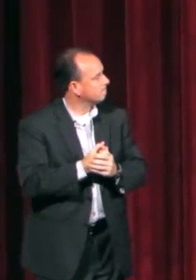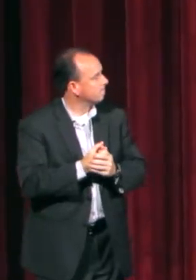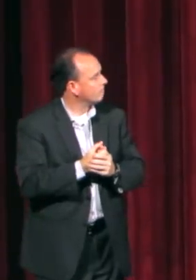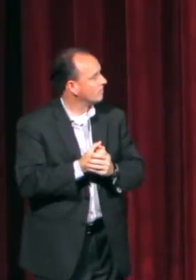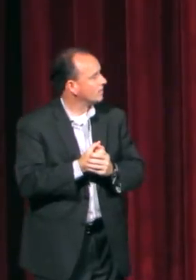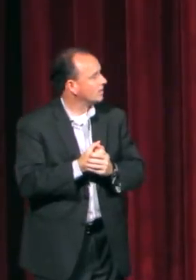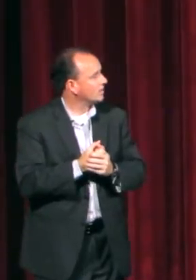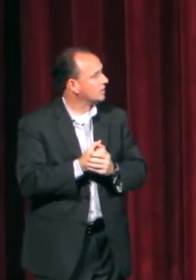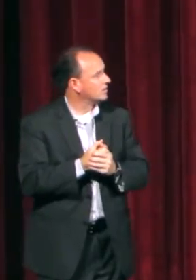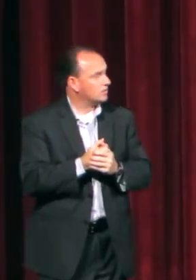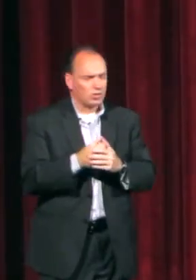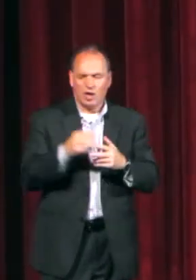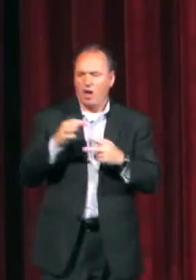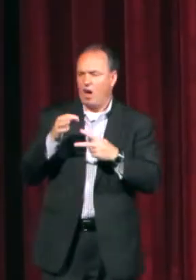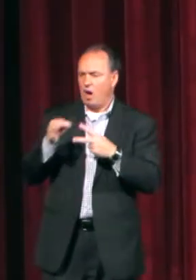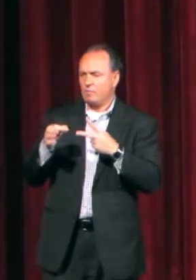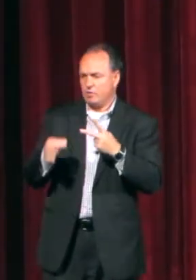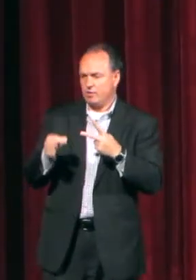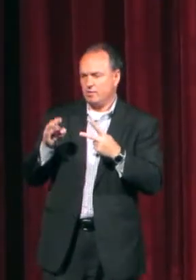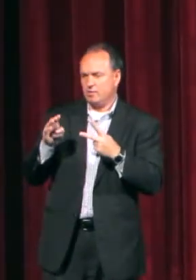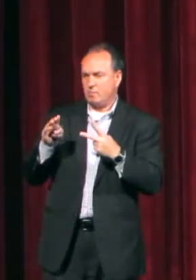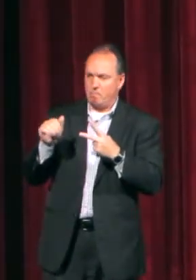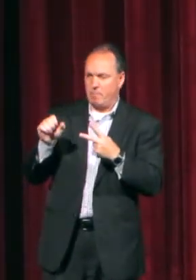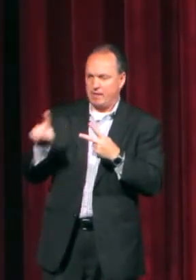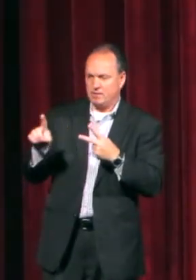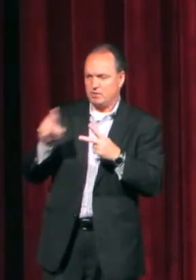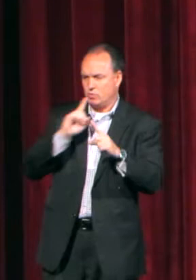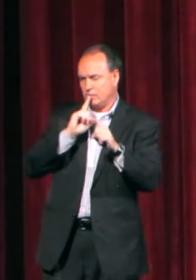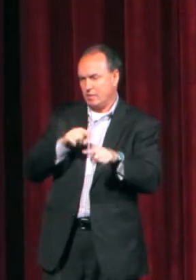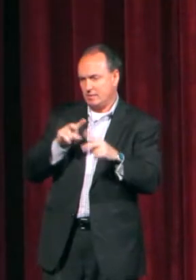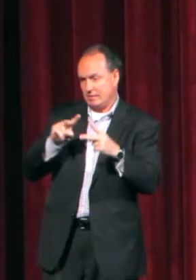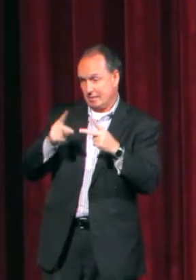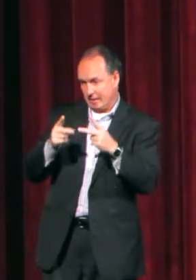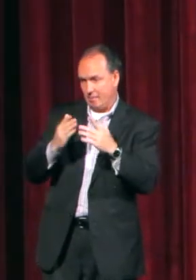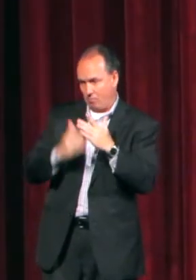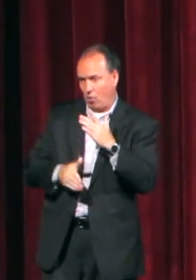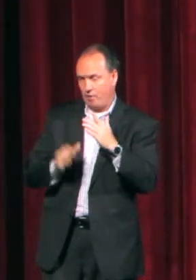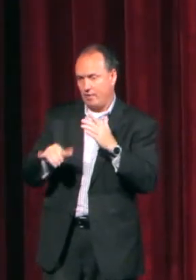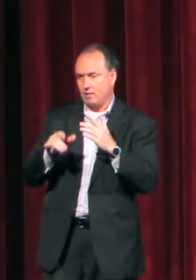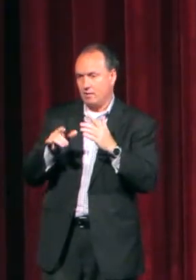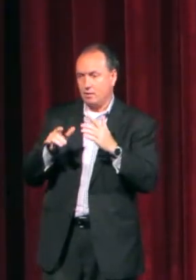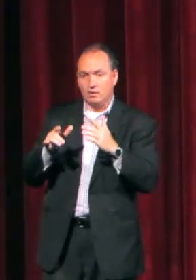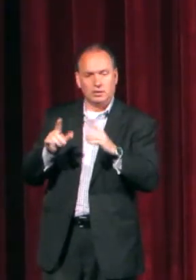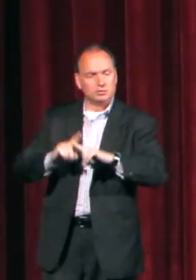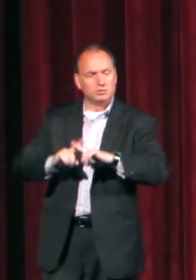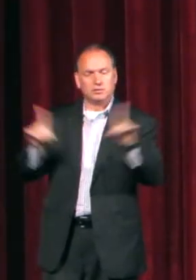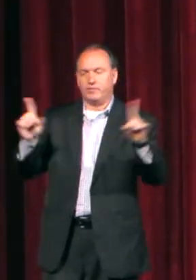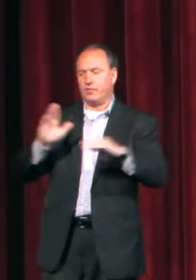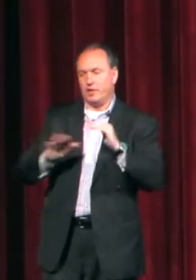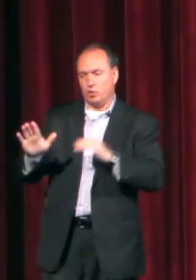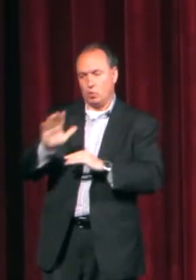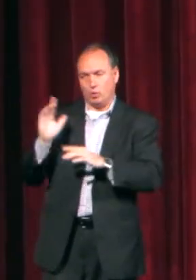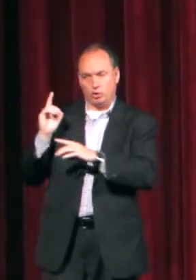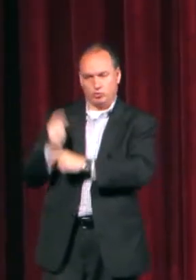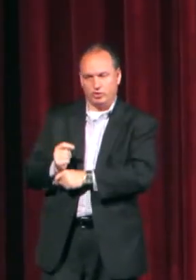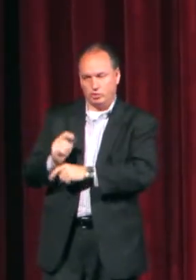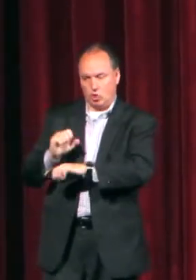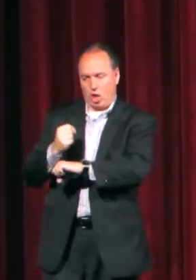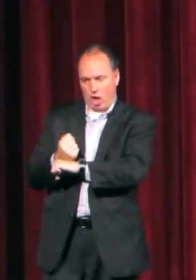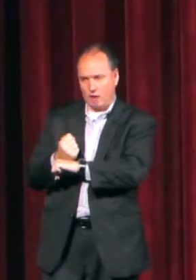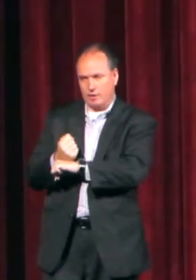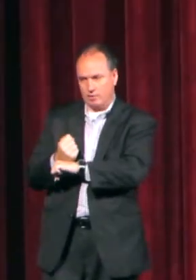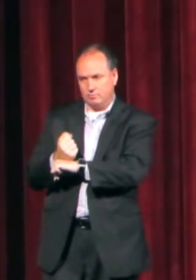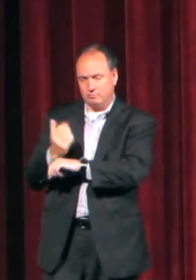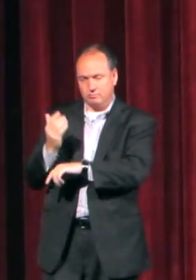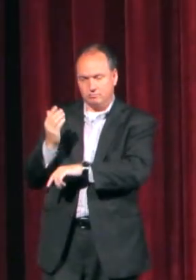The option-based response is the second side of that, which would be completely different than your traditional lockdown. Like